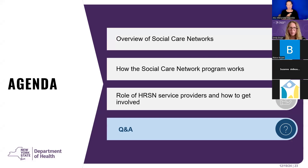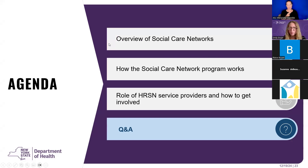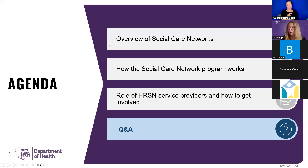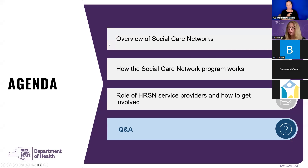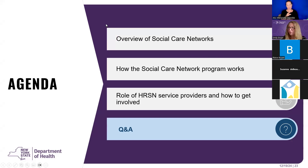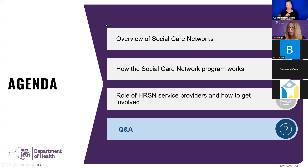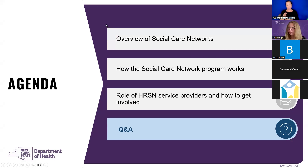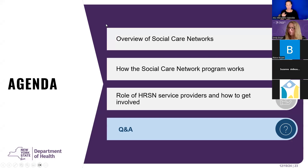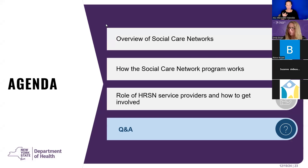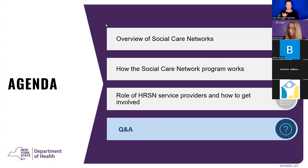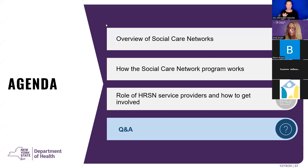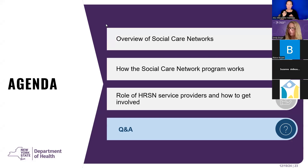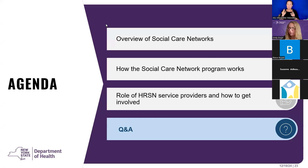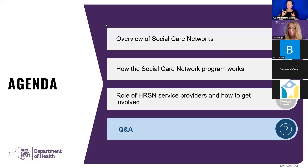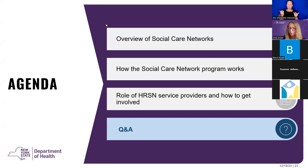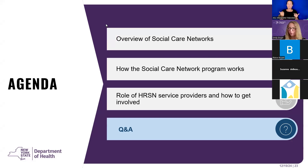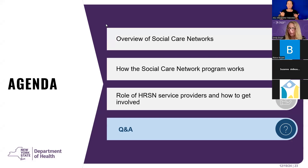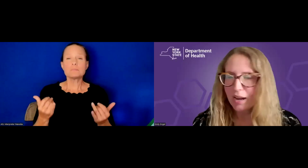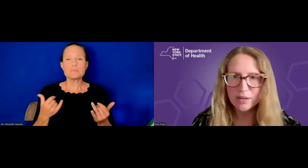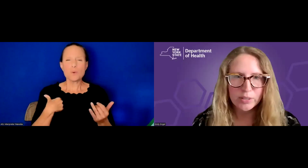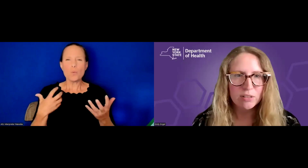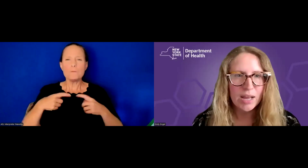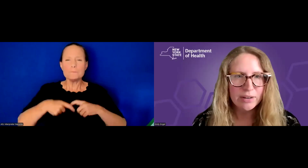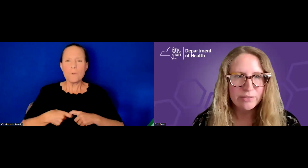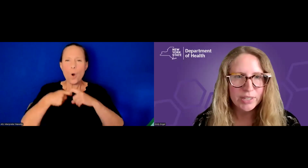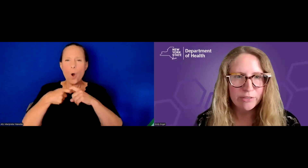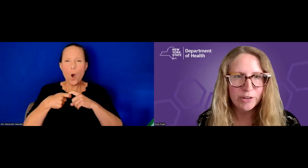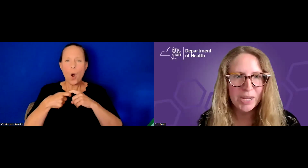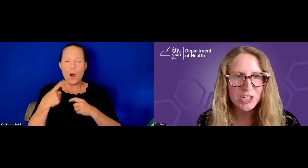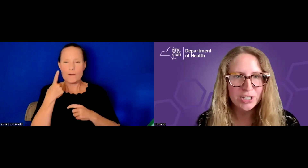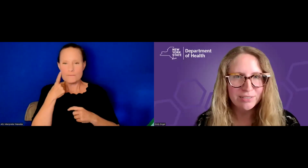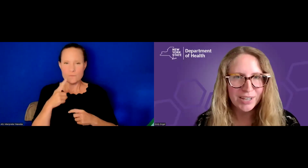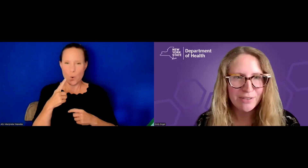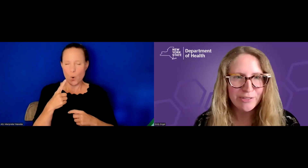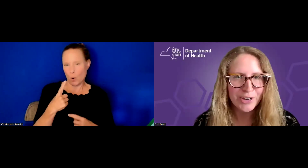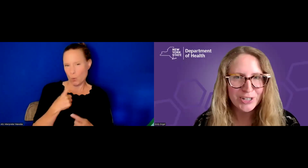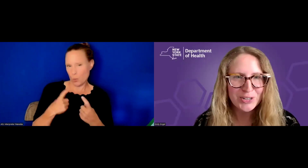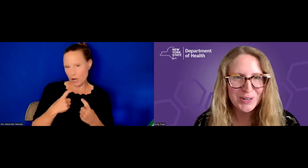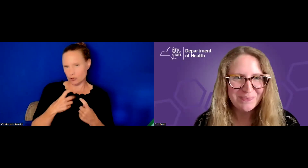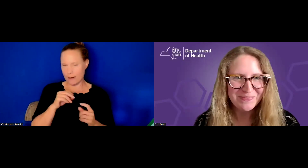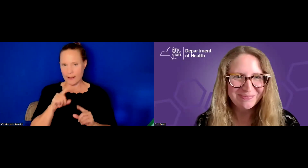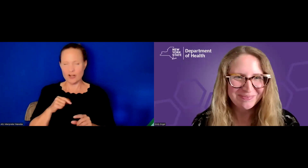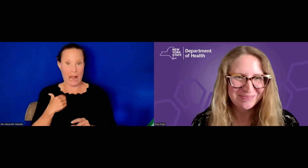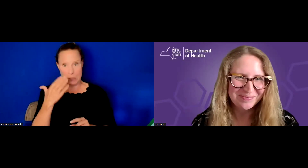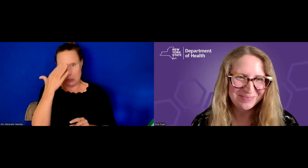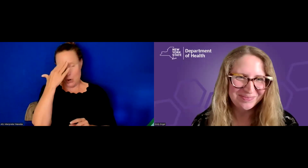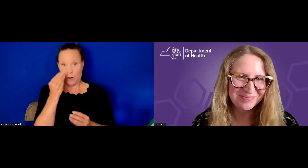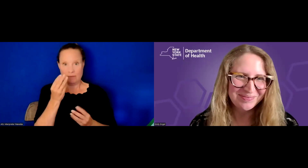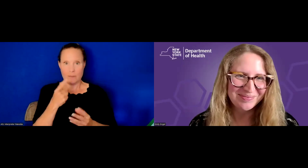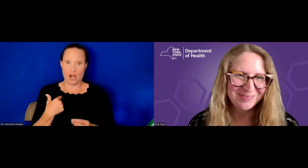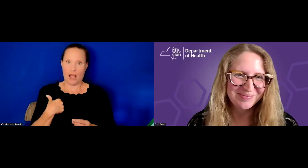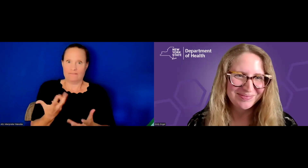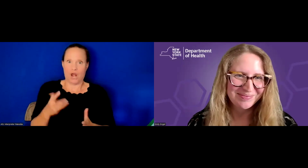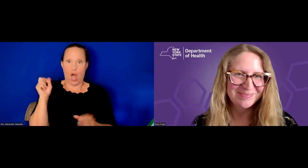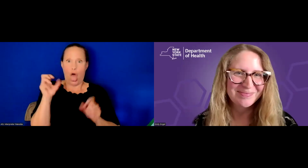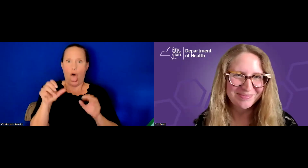Okay, I will pause there for Q&A. I know that's a lot of information, kind of a firestorm.